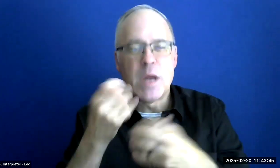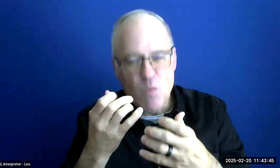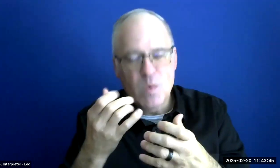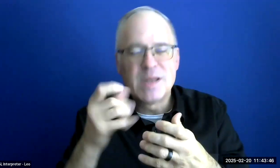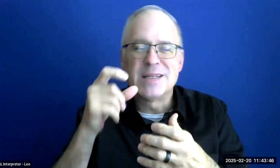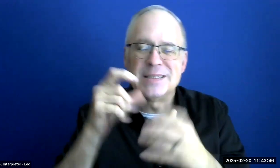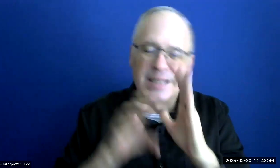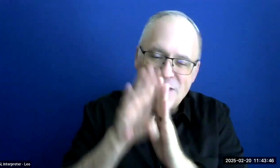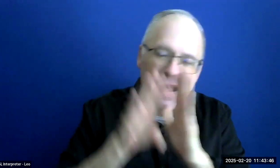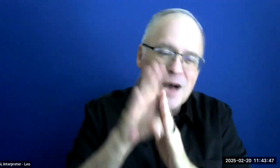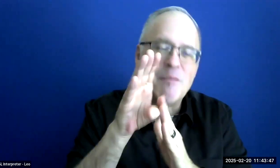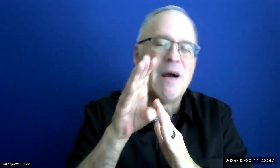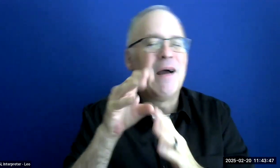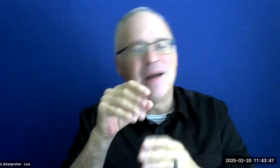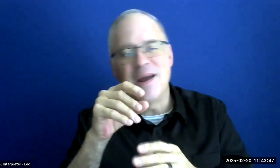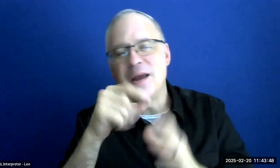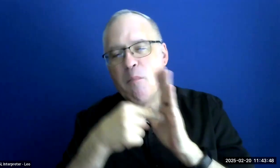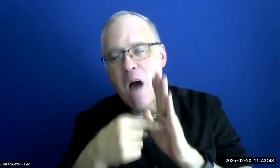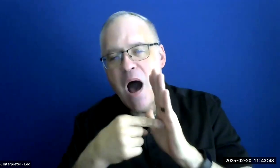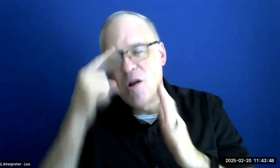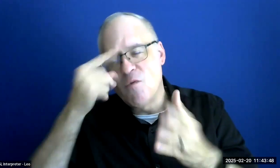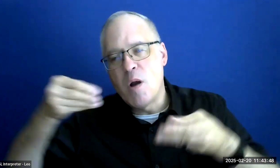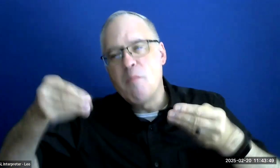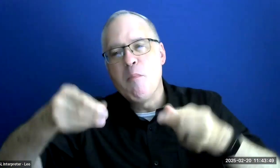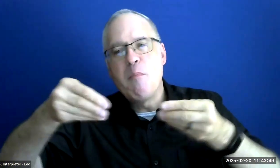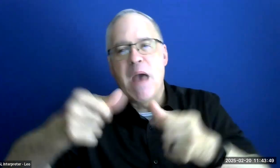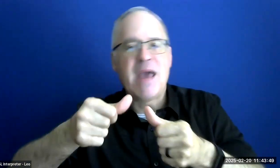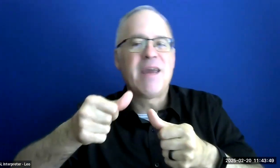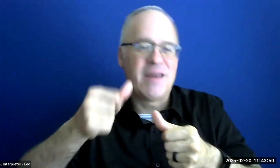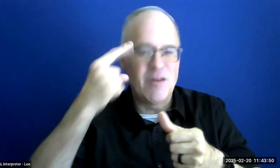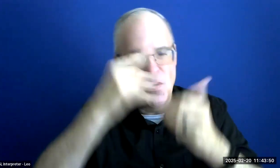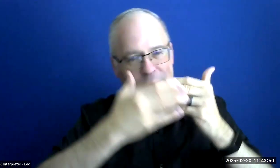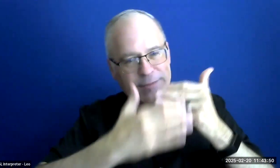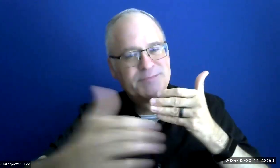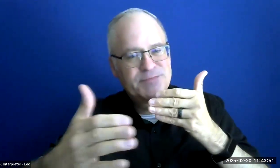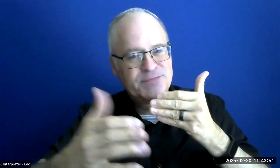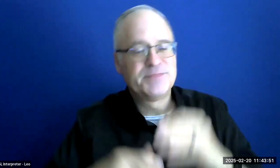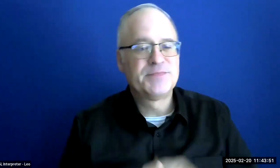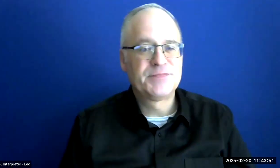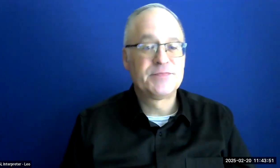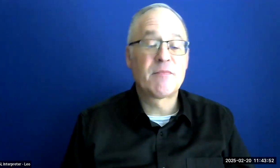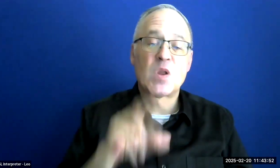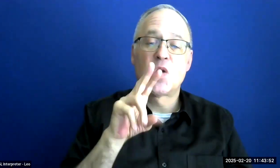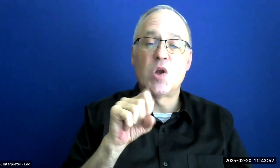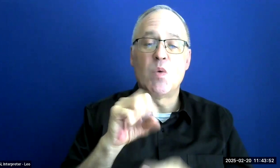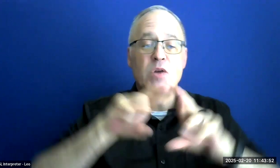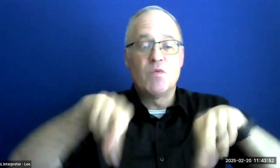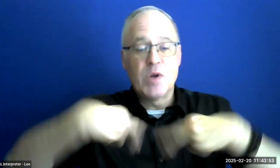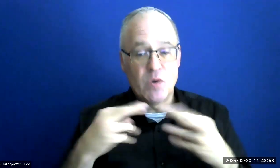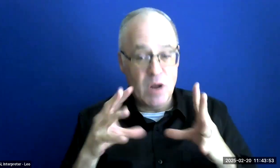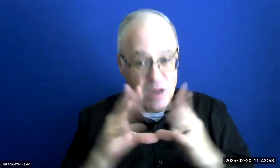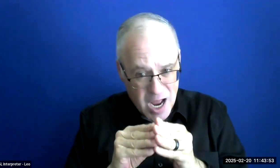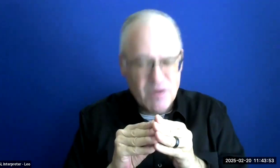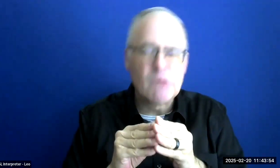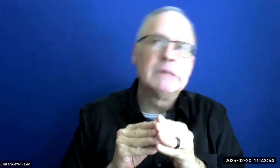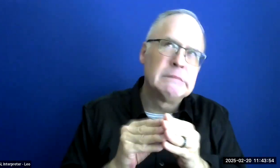for regional conferences or central conferences for decades to come. Now, the U.S. Regional Conference, being new, would obviously be a bit